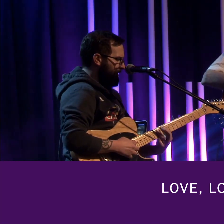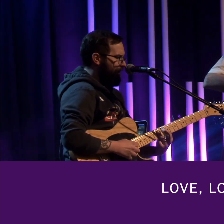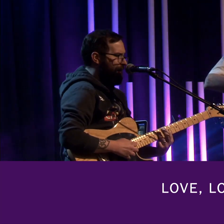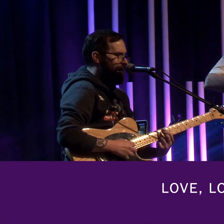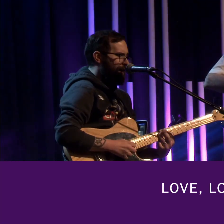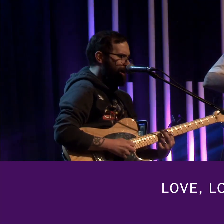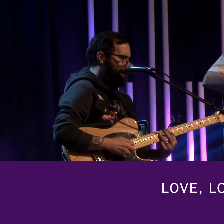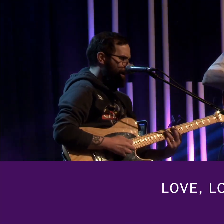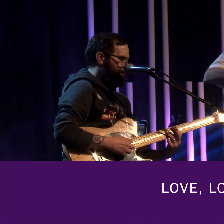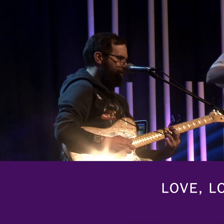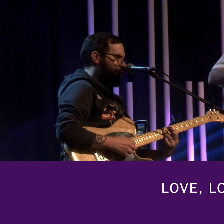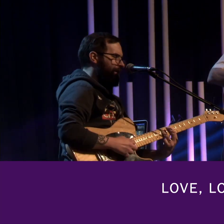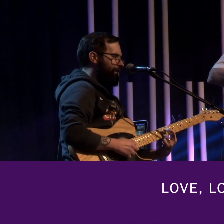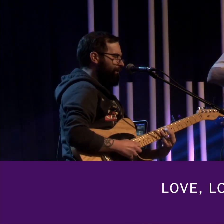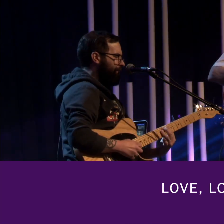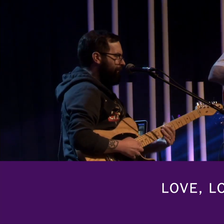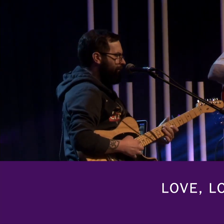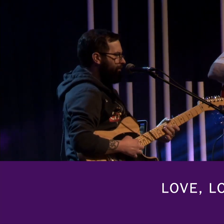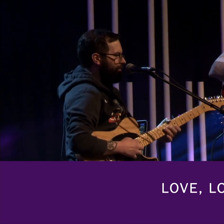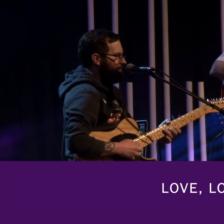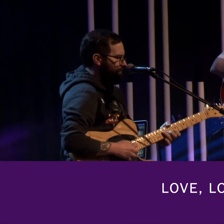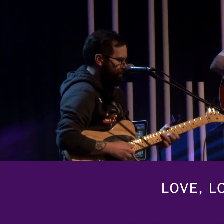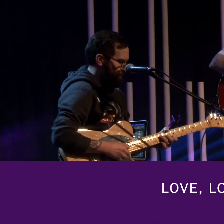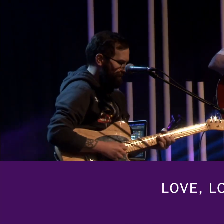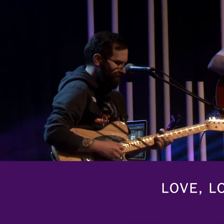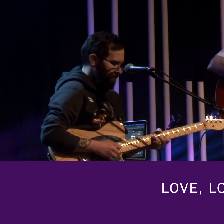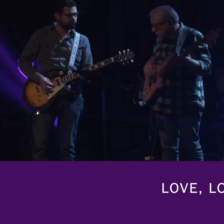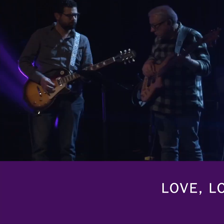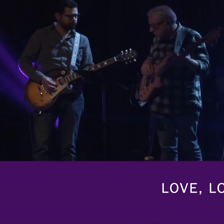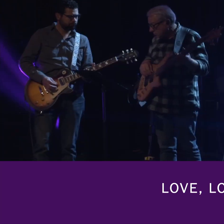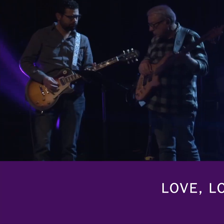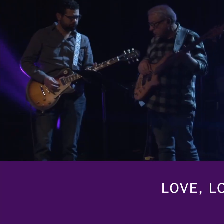Love, love, love.